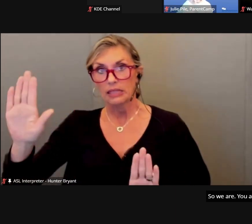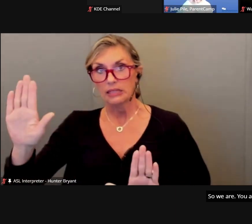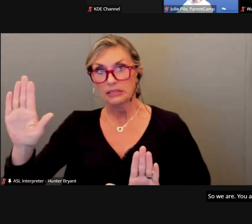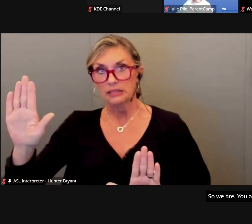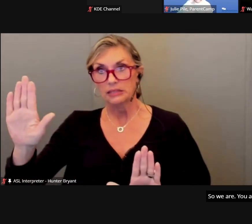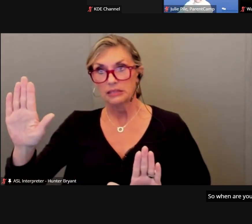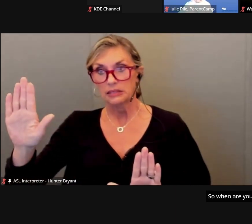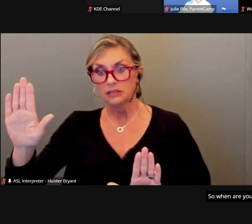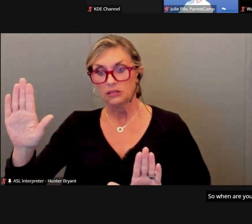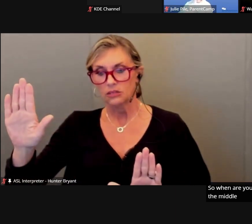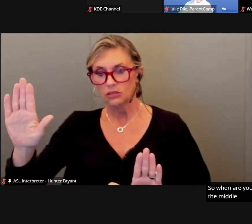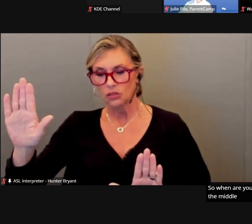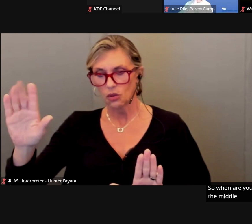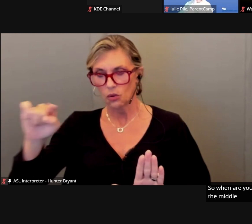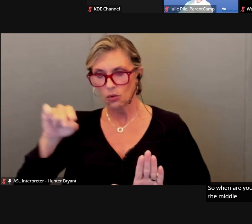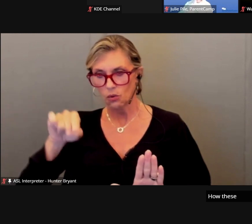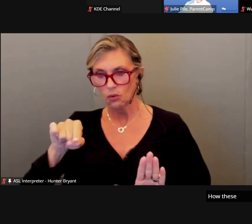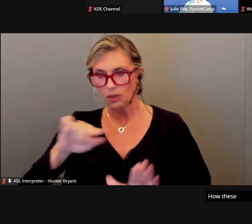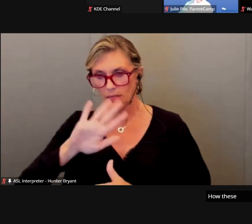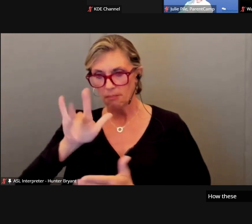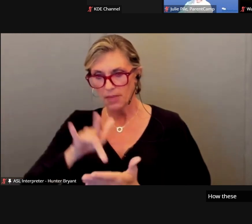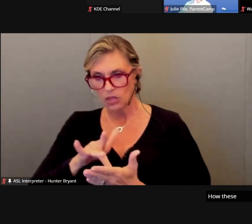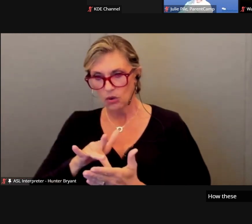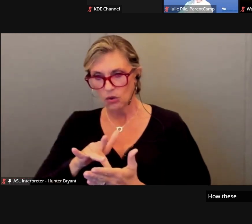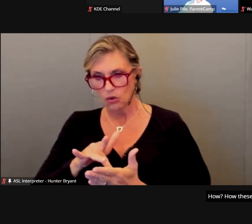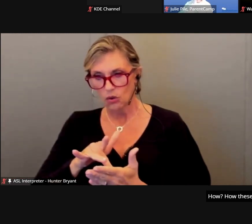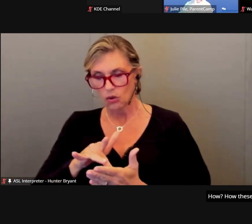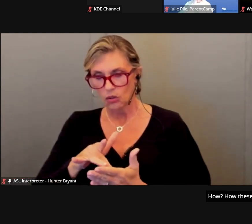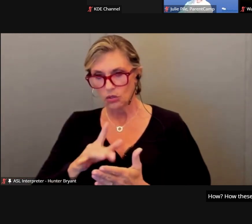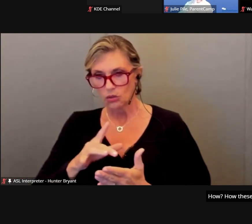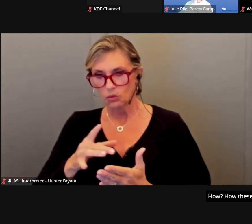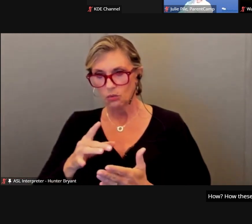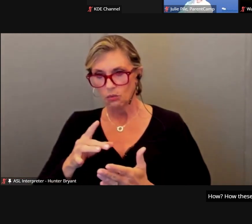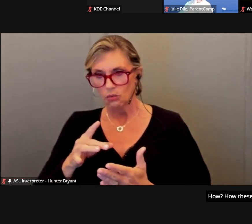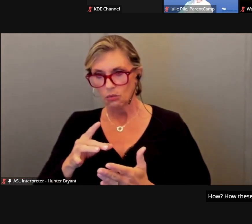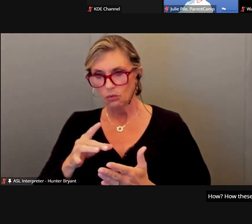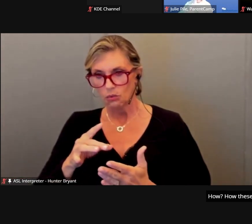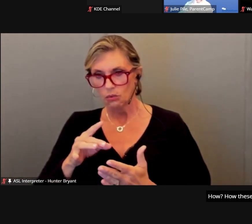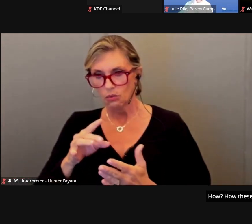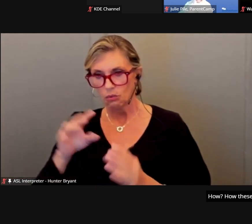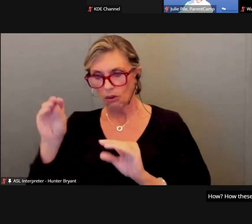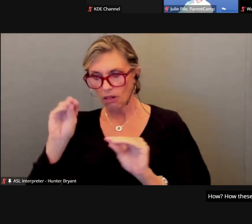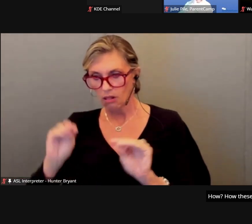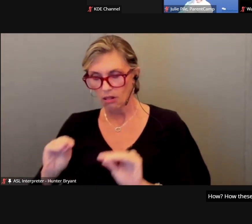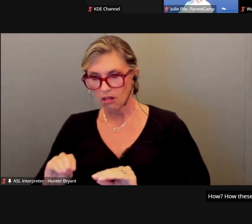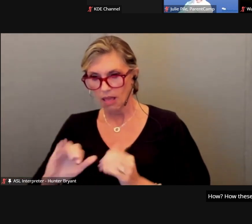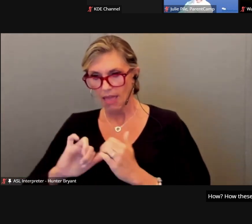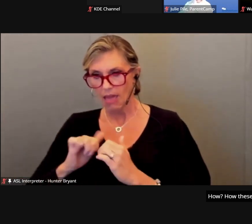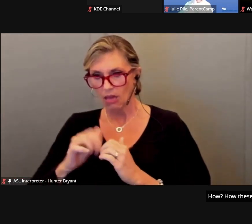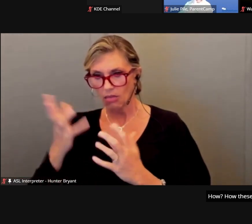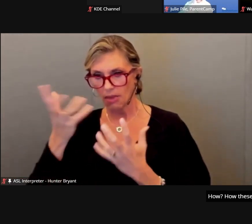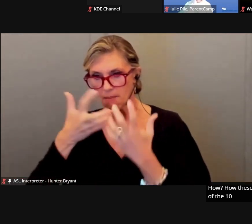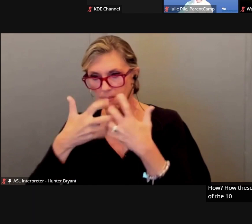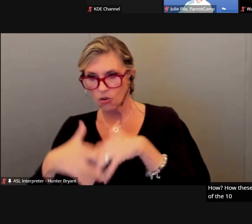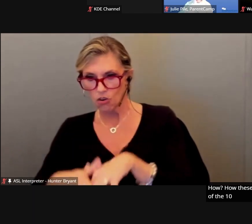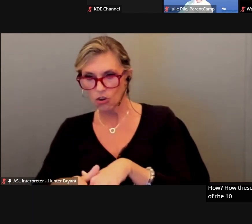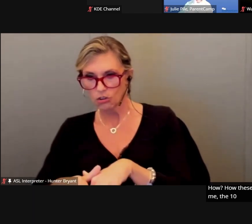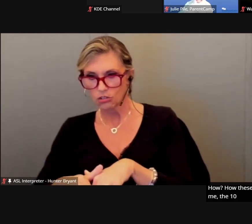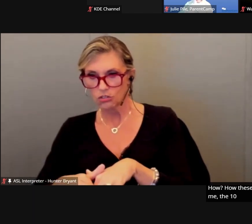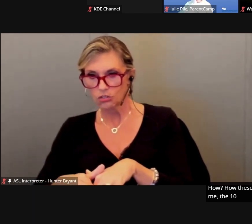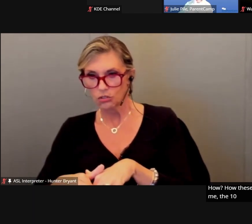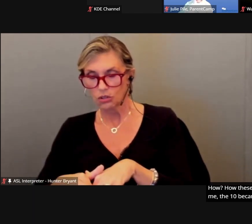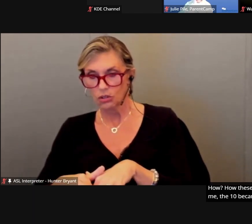middle how these tables merge? Because from my understanding, the 10 became the